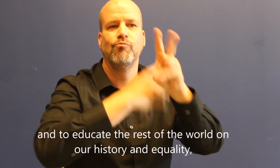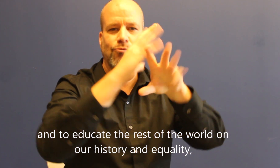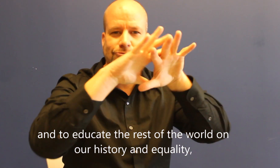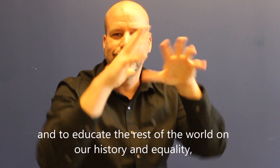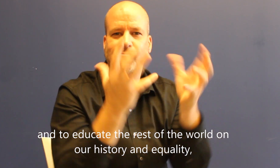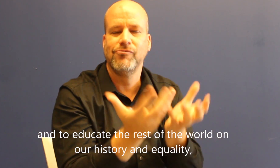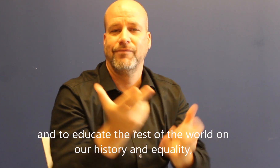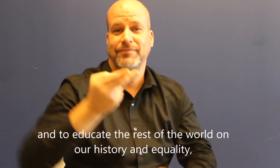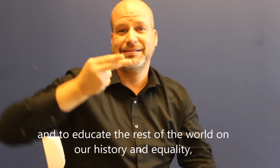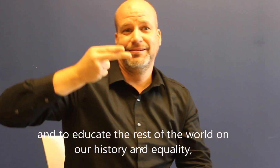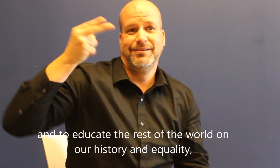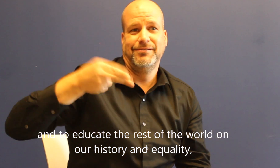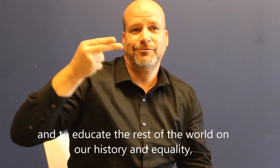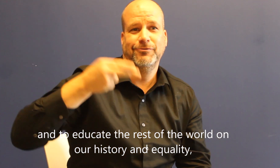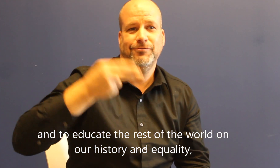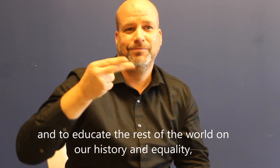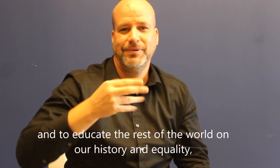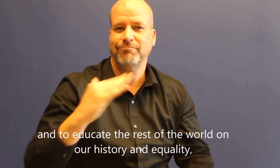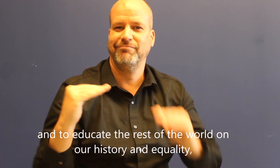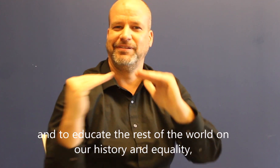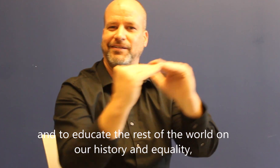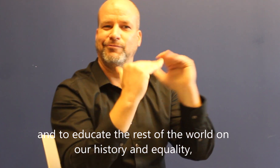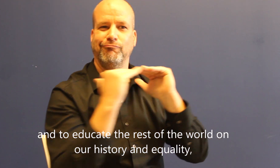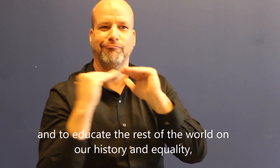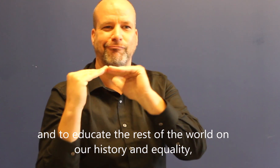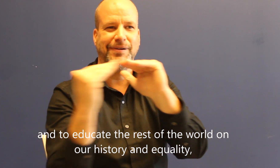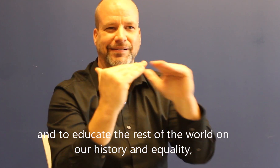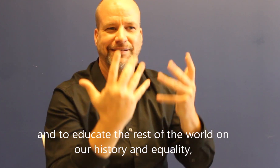the rest of the world on our history and equality.